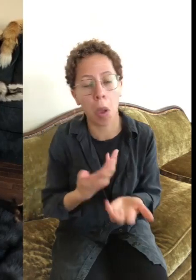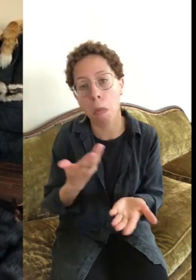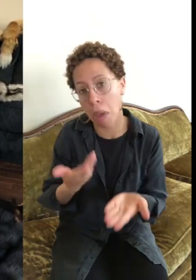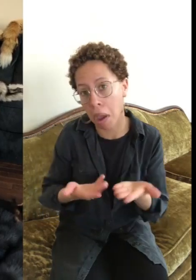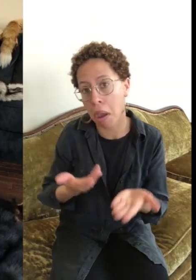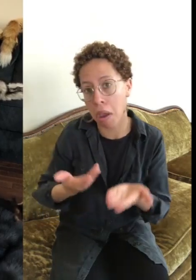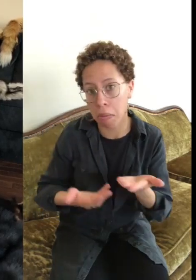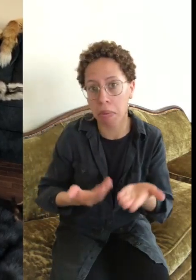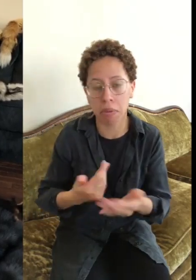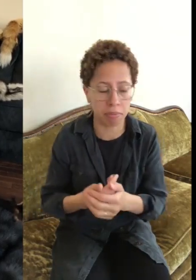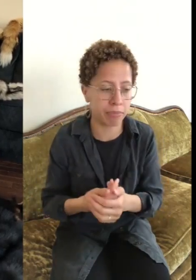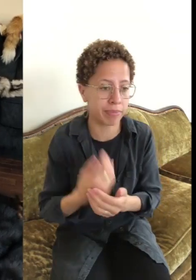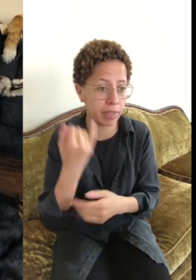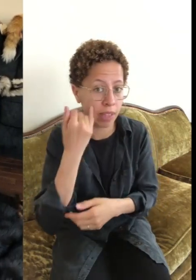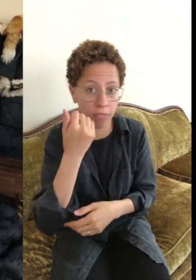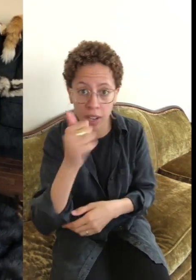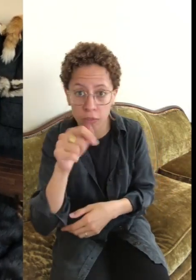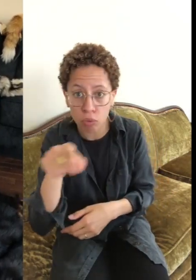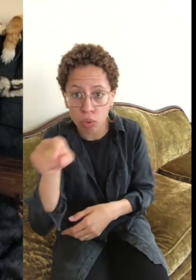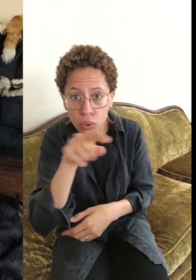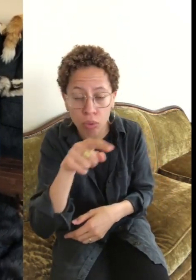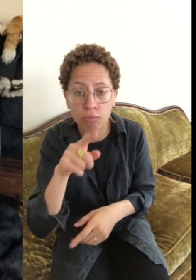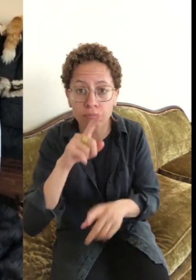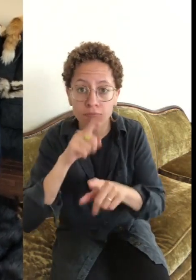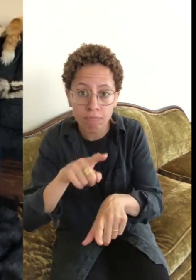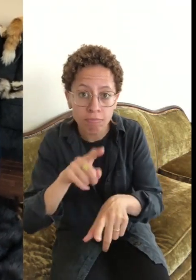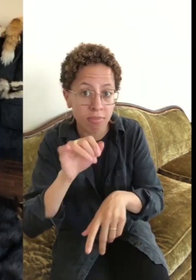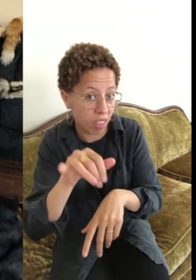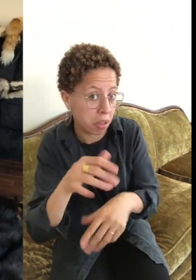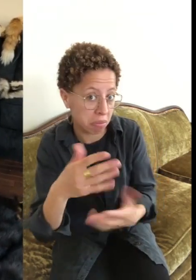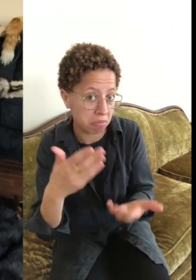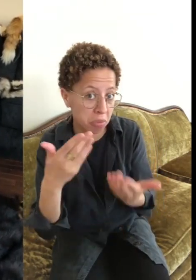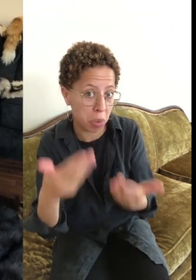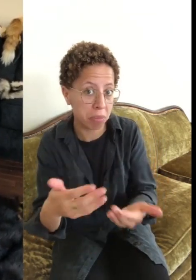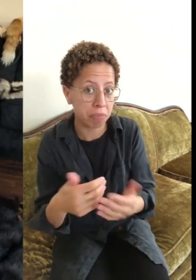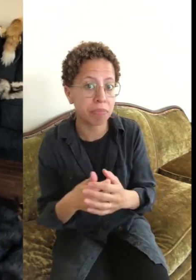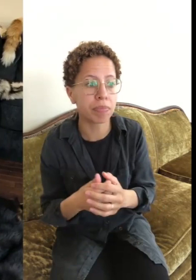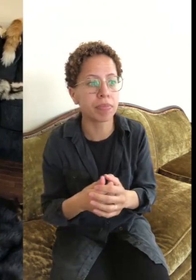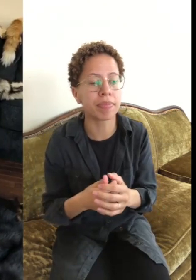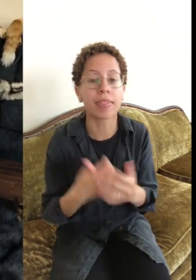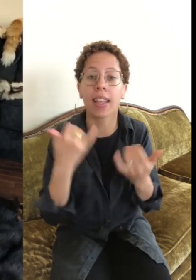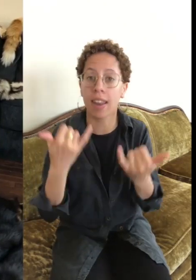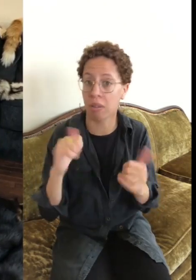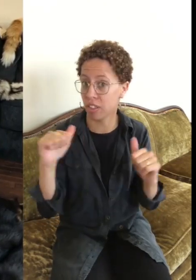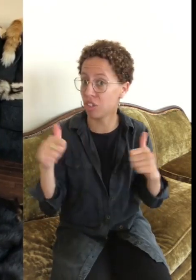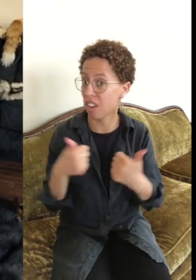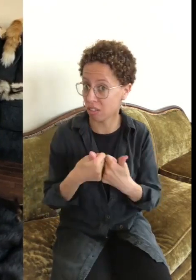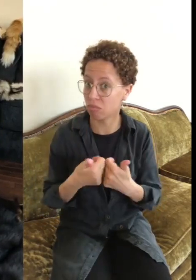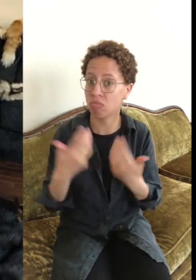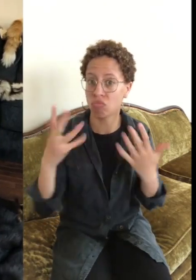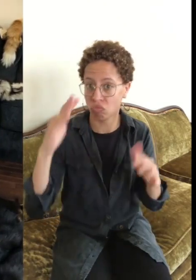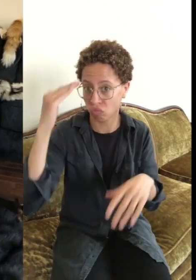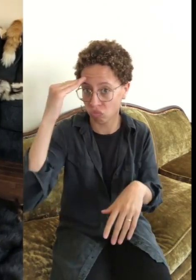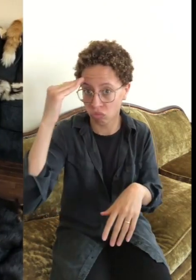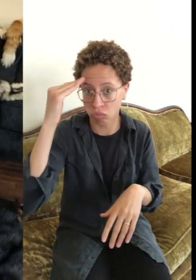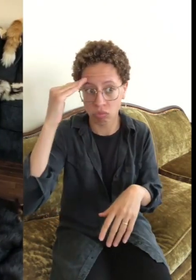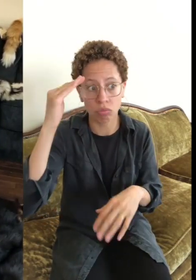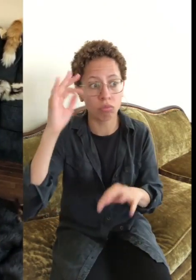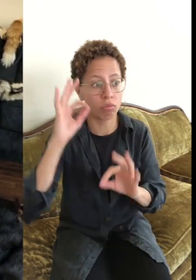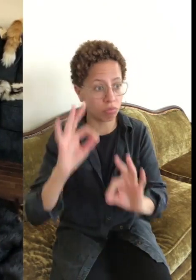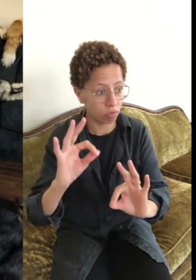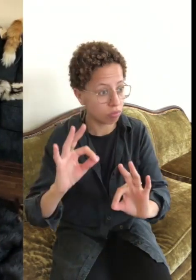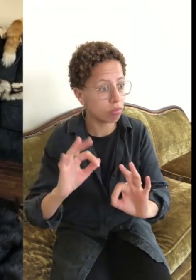wonder. If anyone else has an answer to that, that would be great. So we know the challenge.